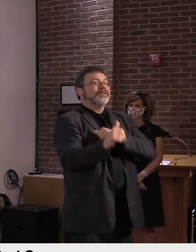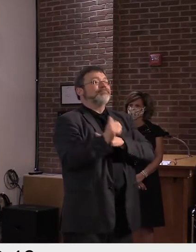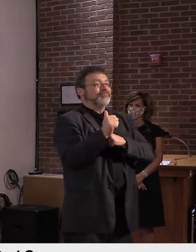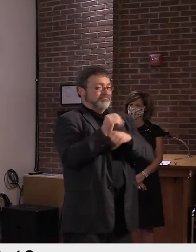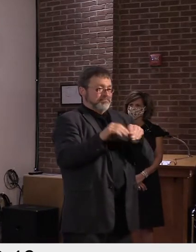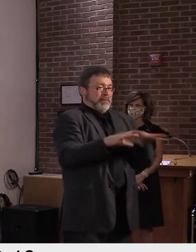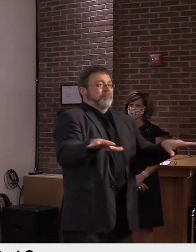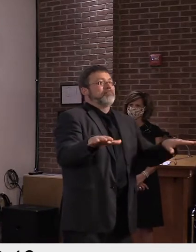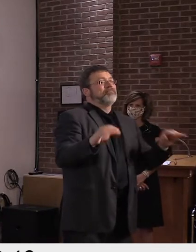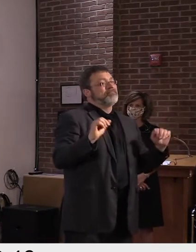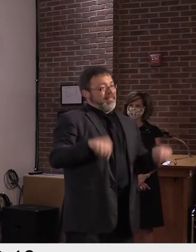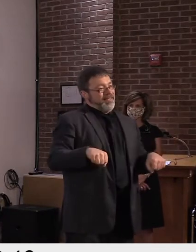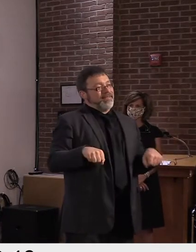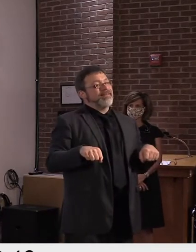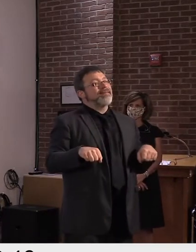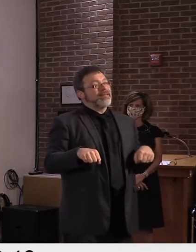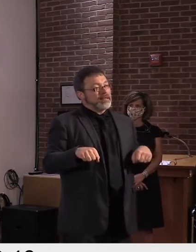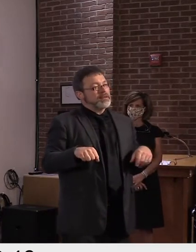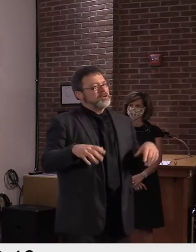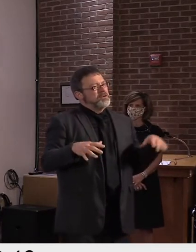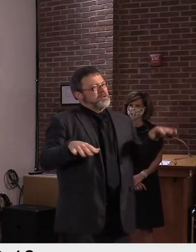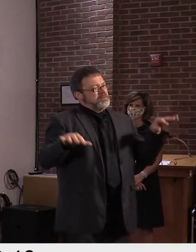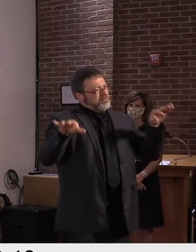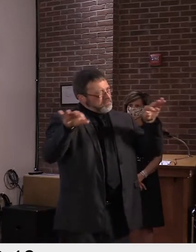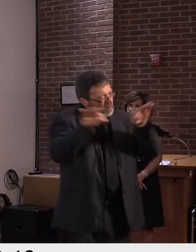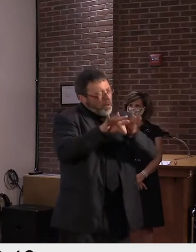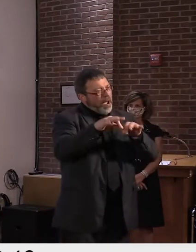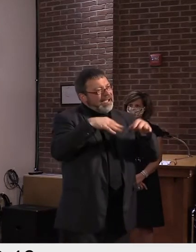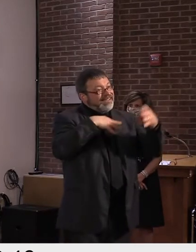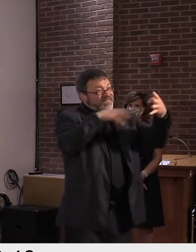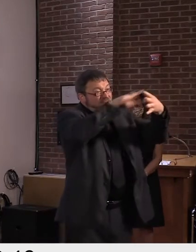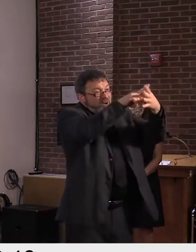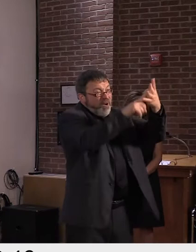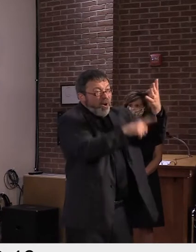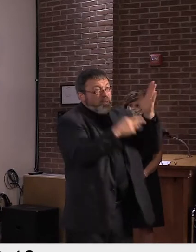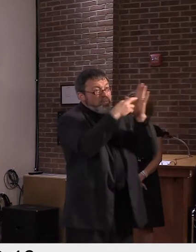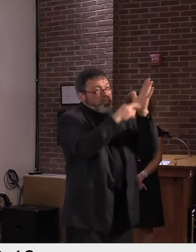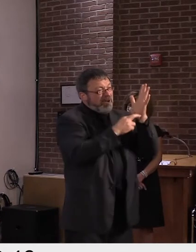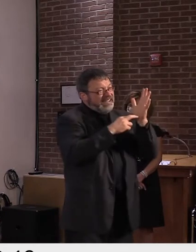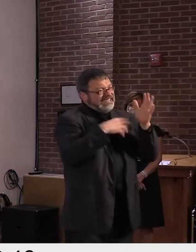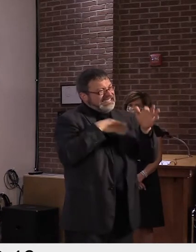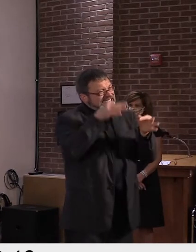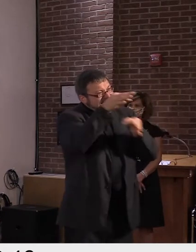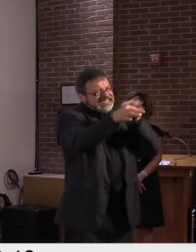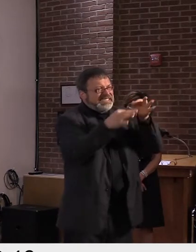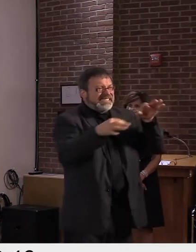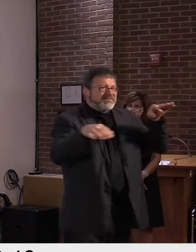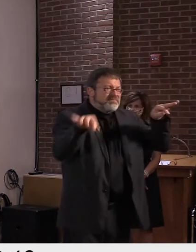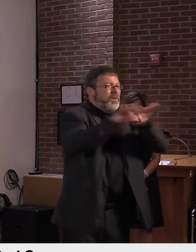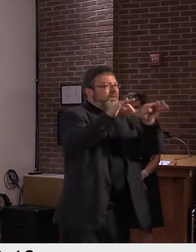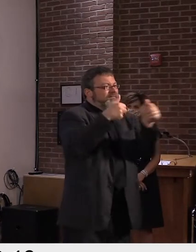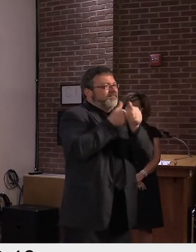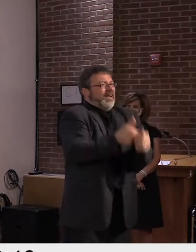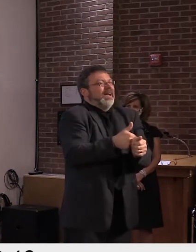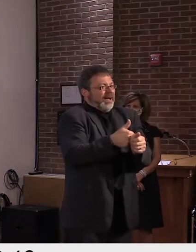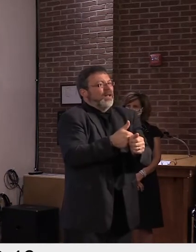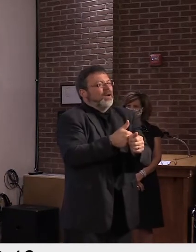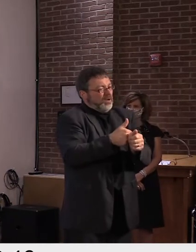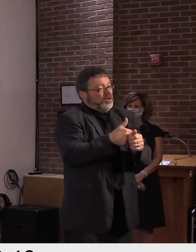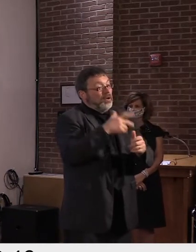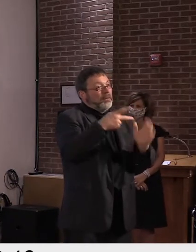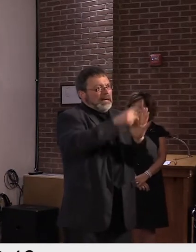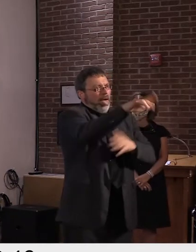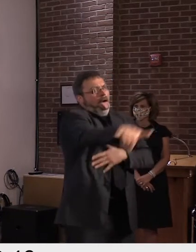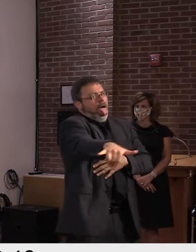Your soul needs it. But choose wisely, understanding what activity for you in your particular